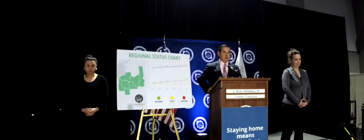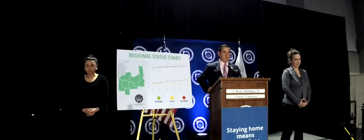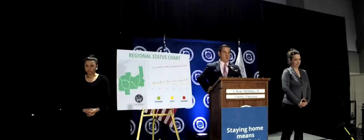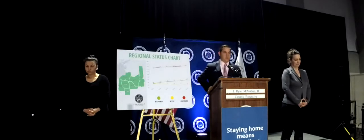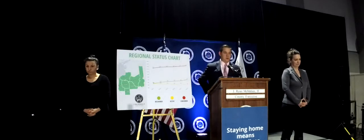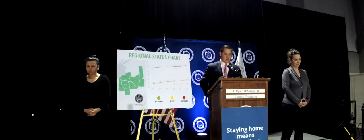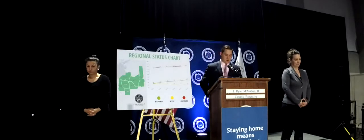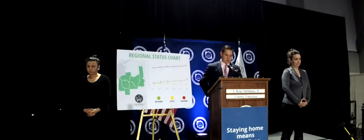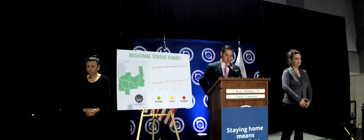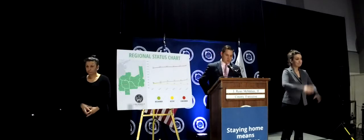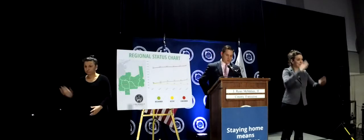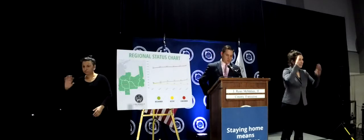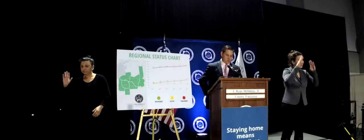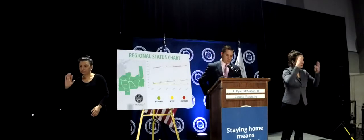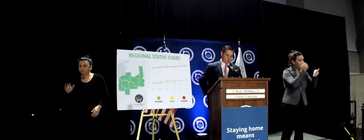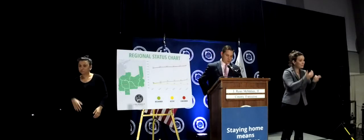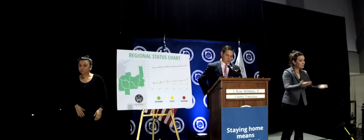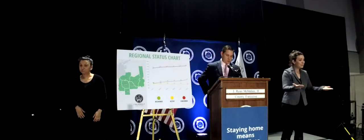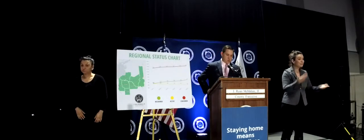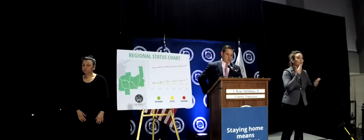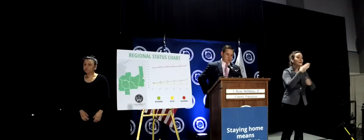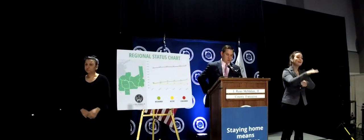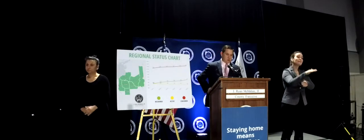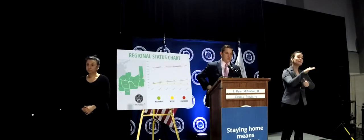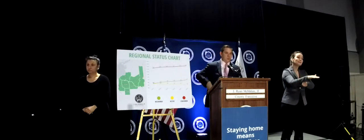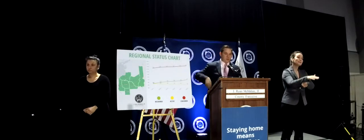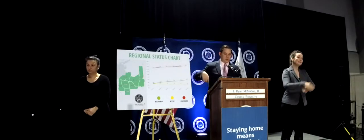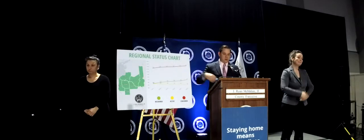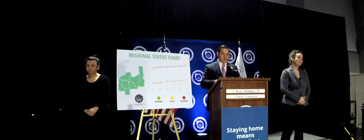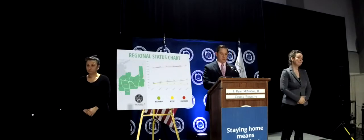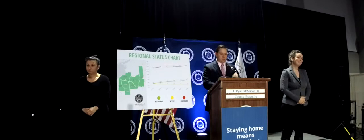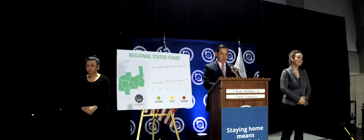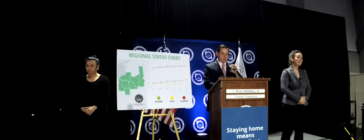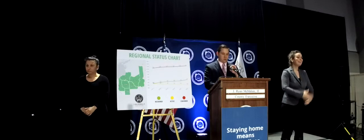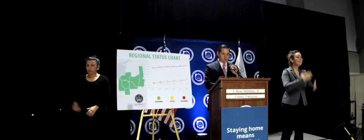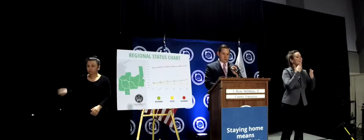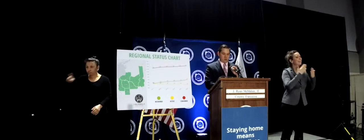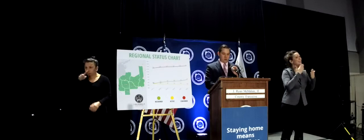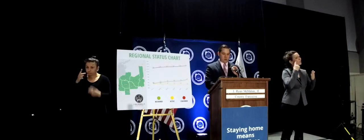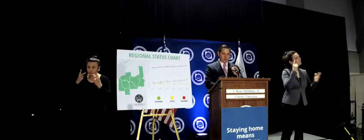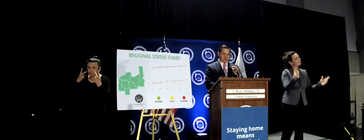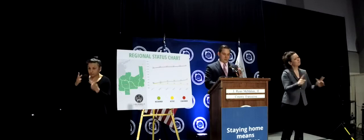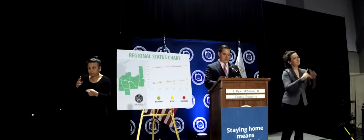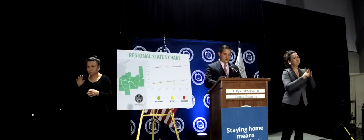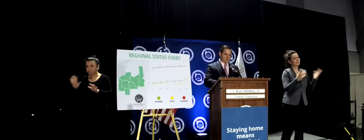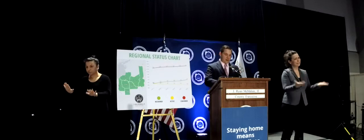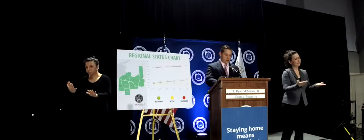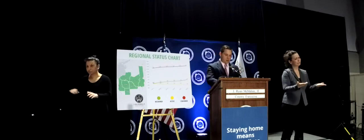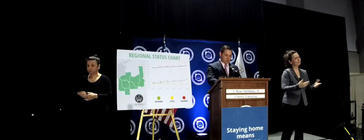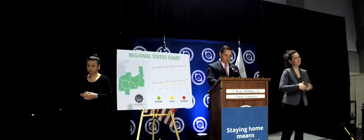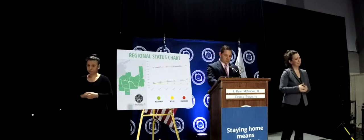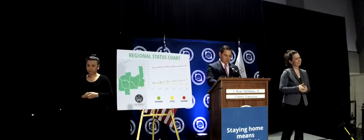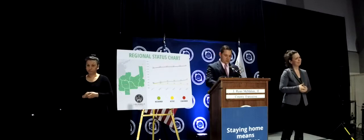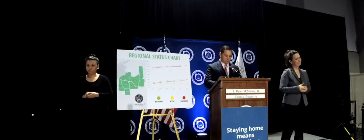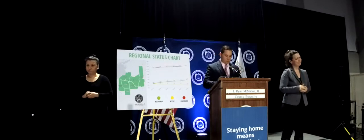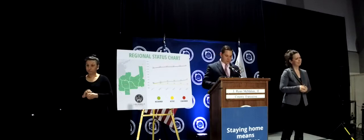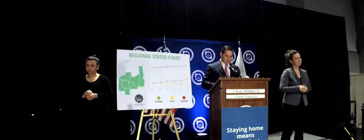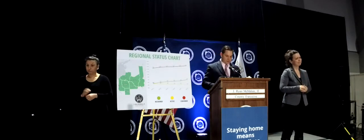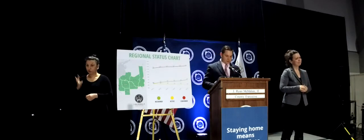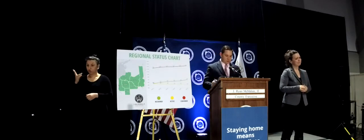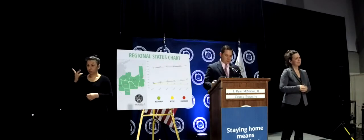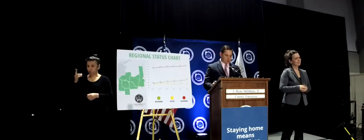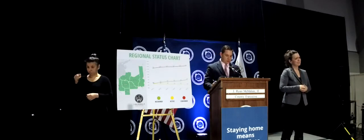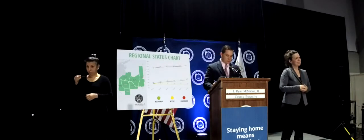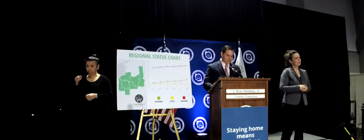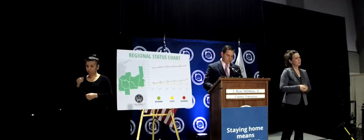Okay. Hi, everybody. Good afternoon. Thank you for being here. Let's get into some data. We'll touch on some points and